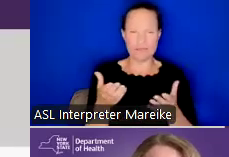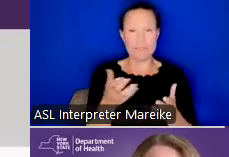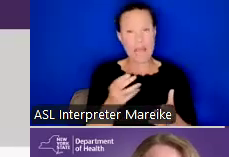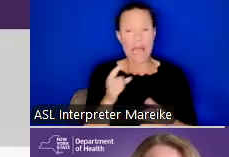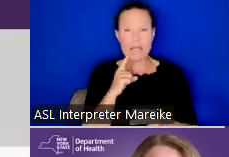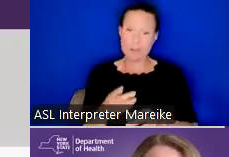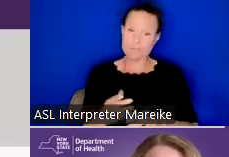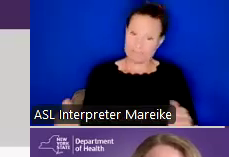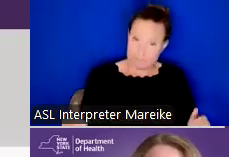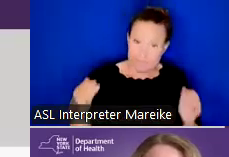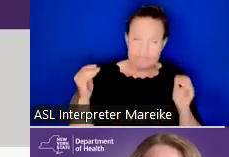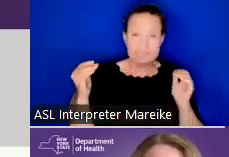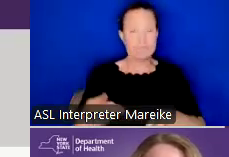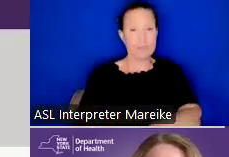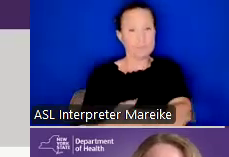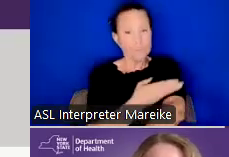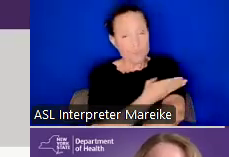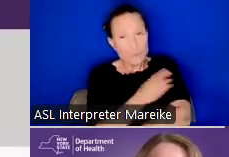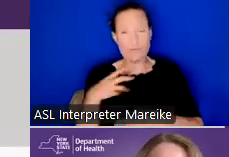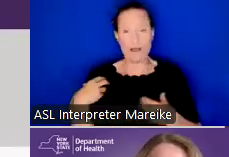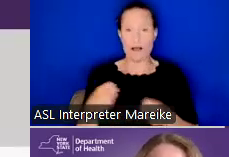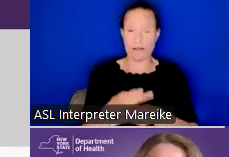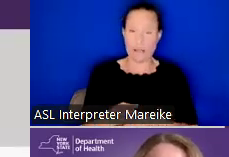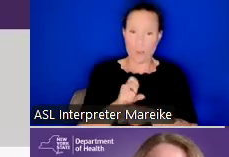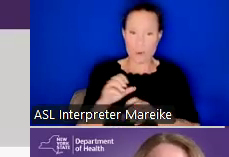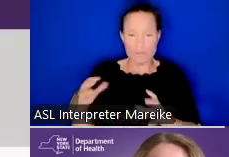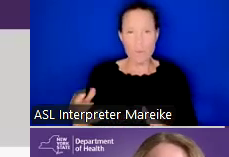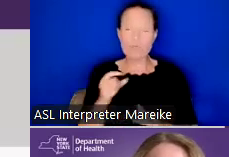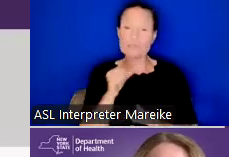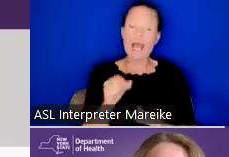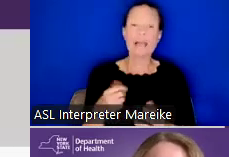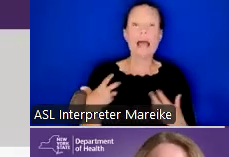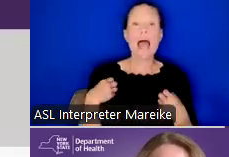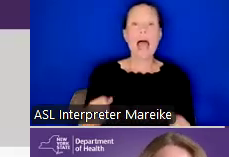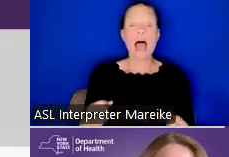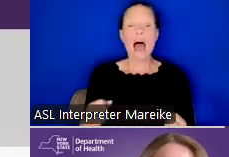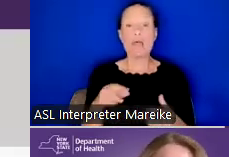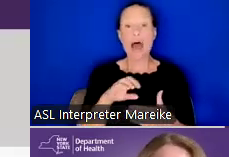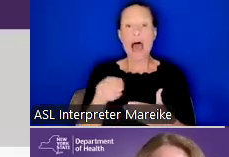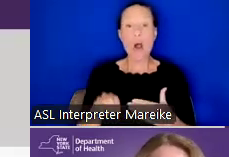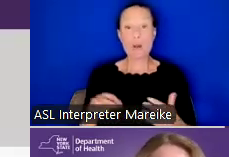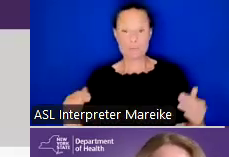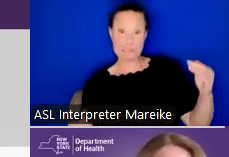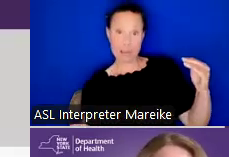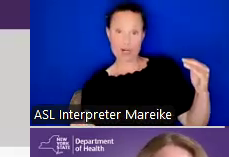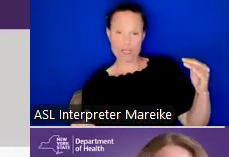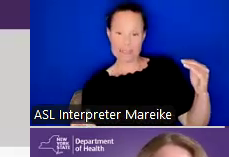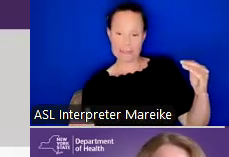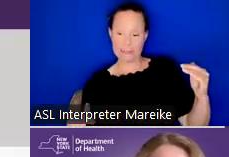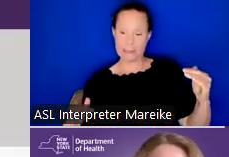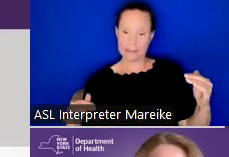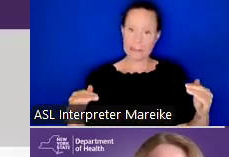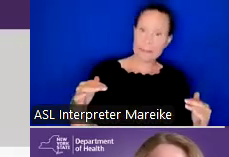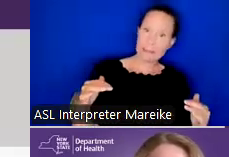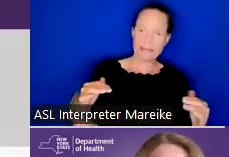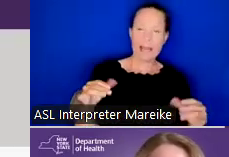and social care workforce and reduce longstanding health disparities and measure improvements against these disparities.